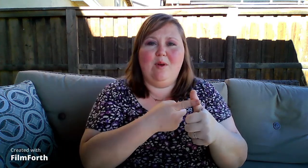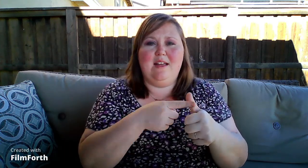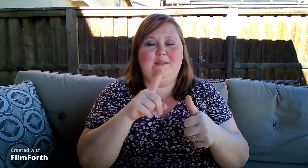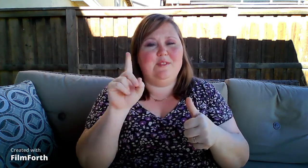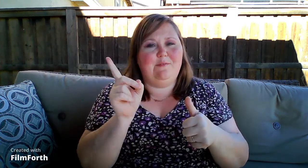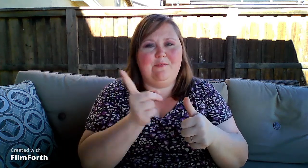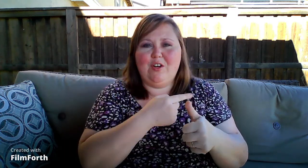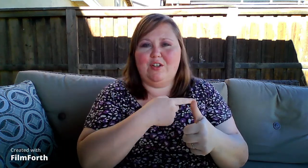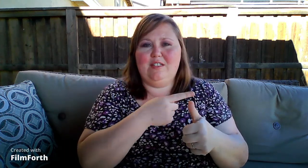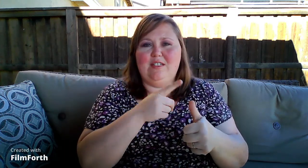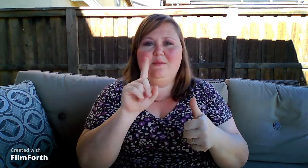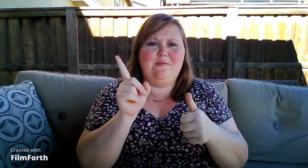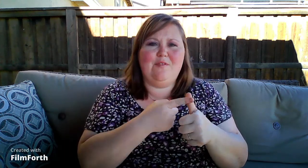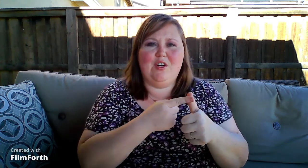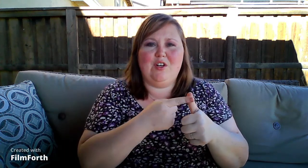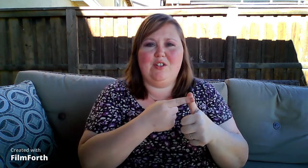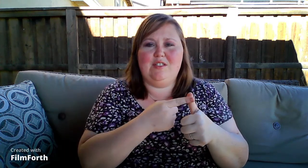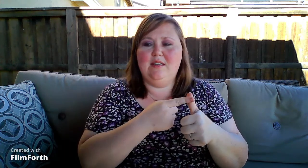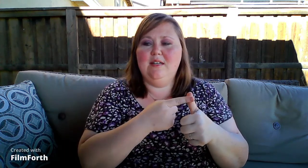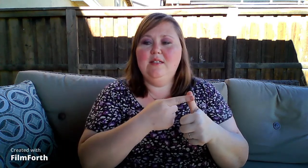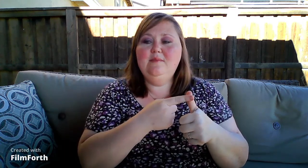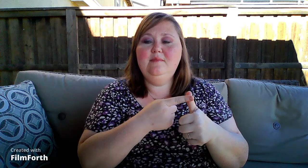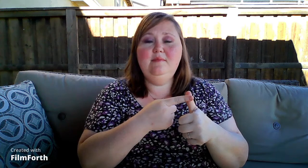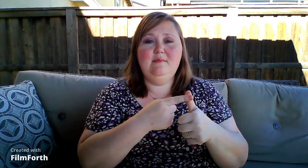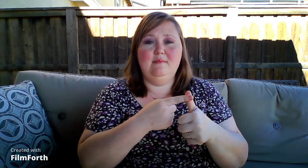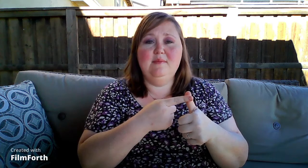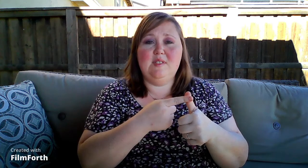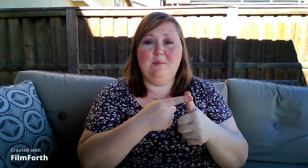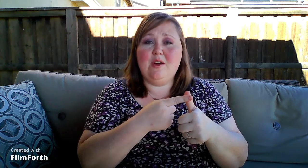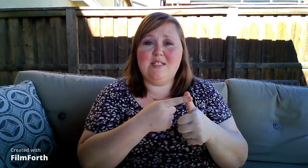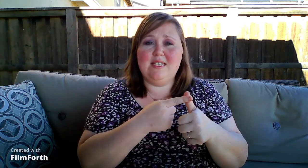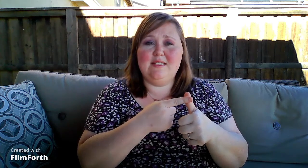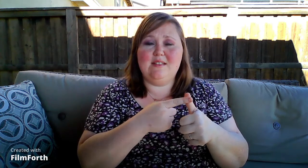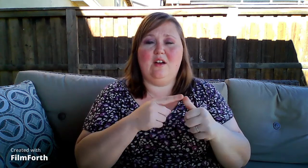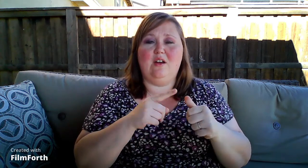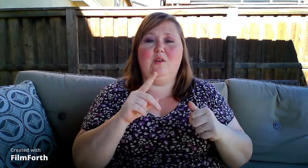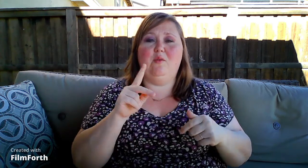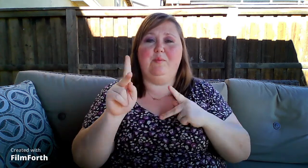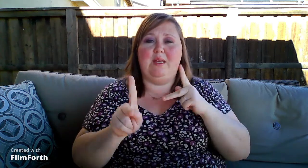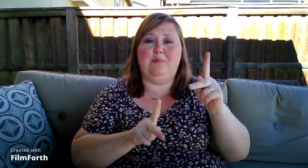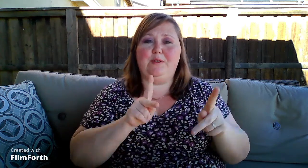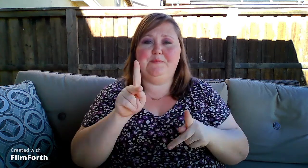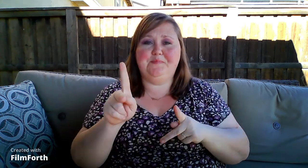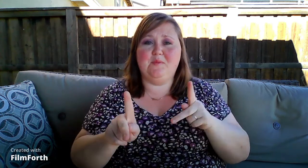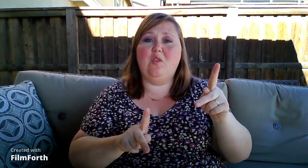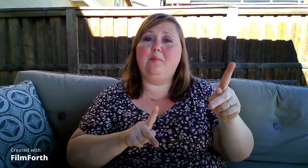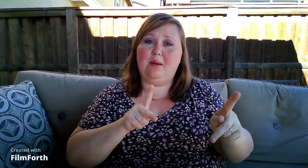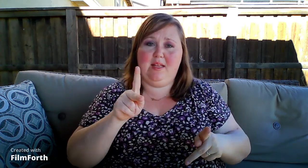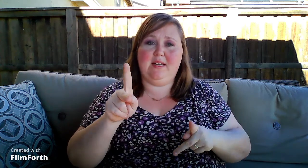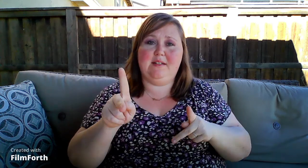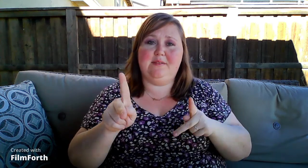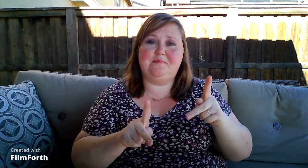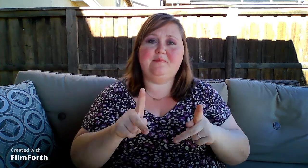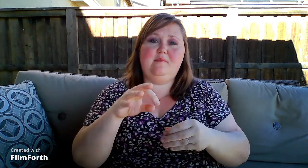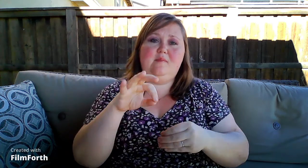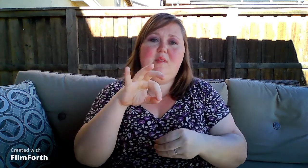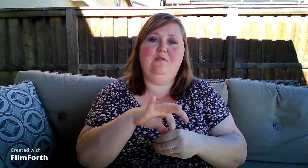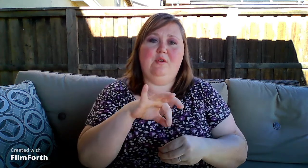1. It was the first. It was the first. Democracies are people or the public